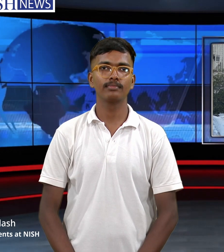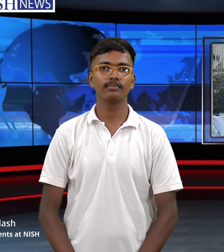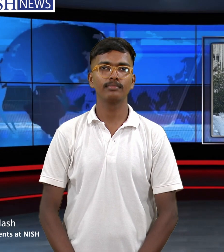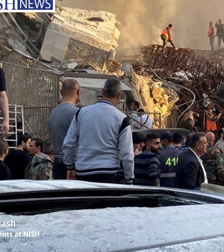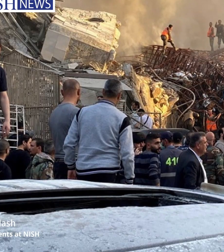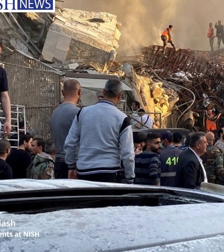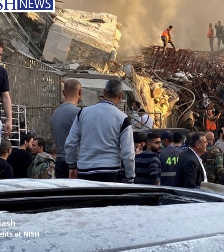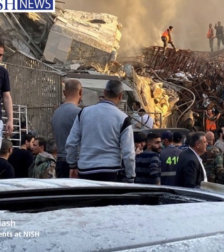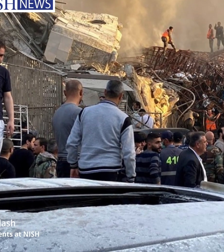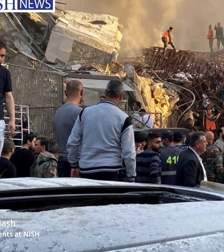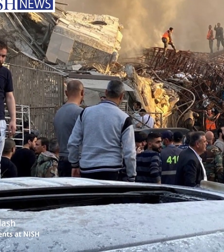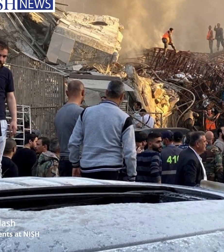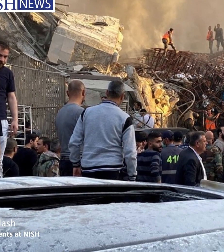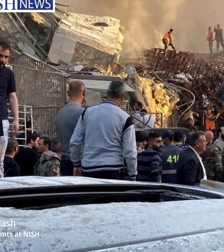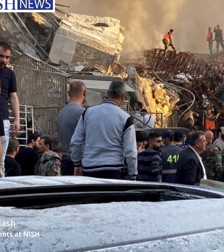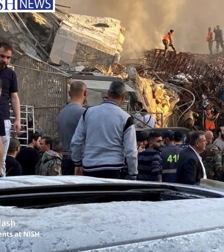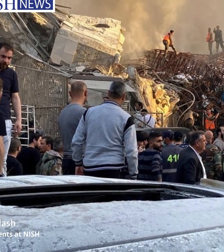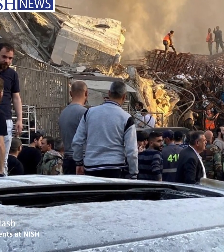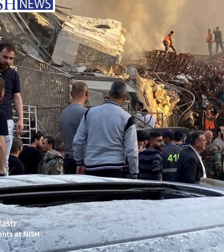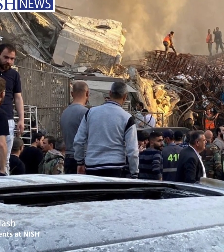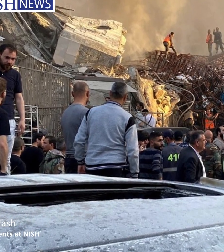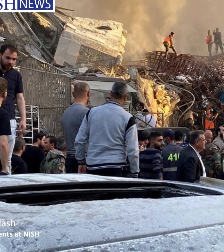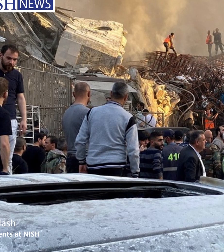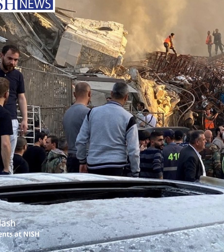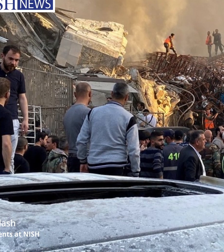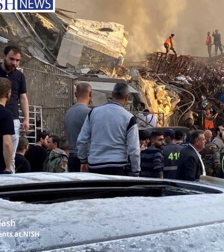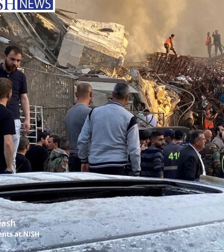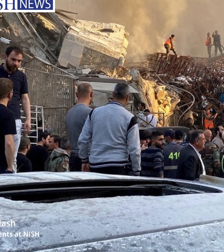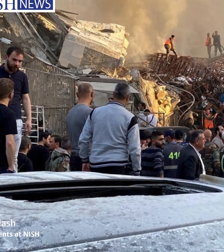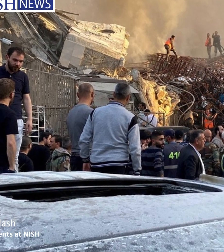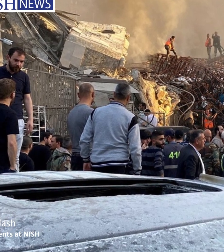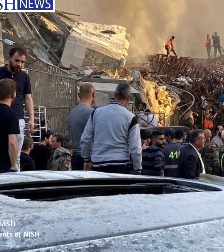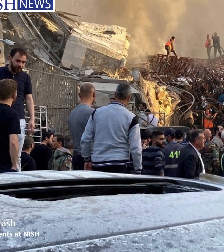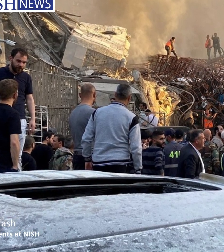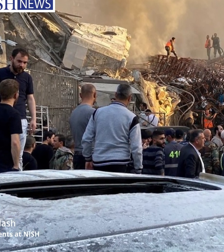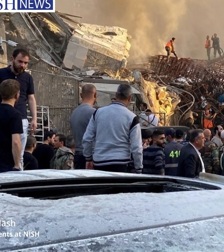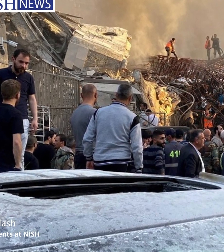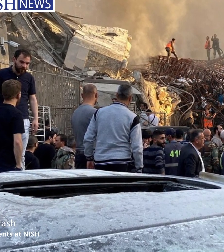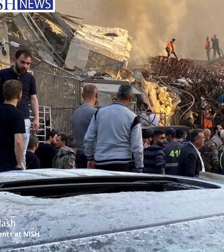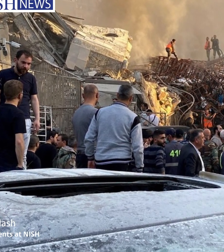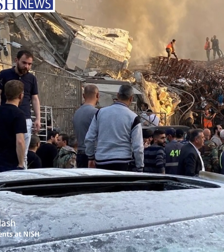how, as world leaders urged against retaliation, trying to avoid a spiral of violence in the Middle